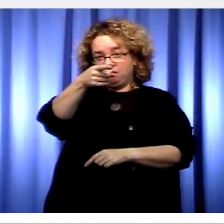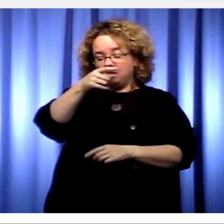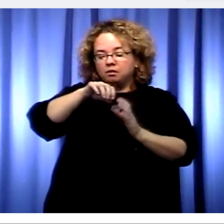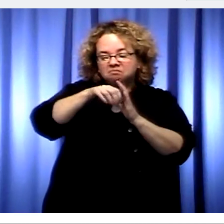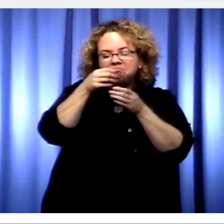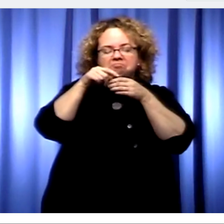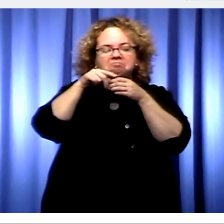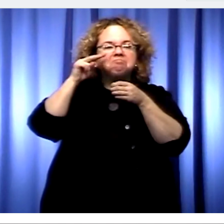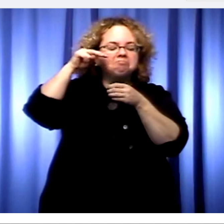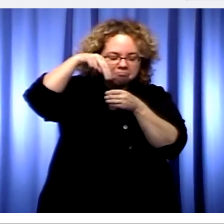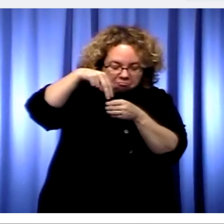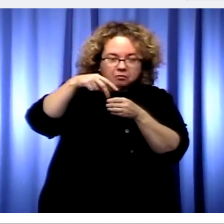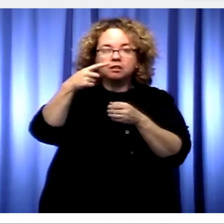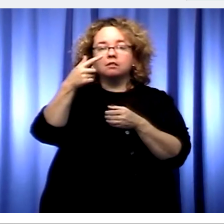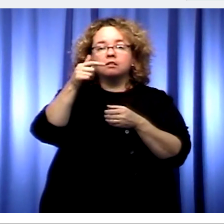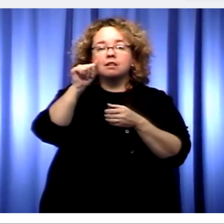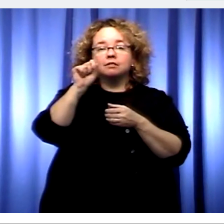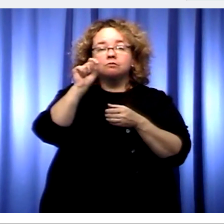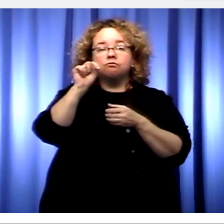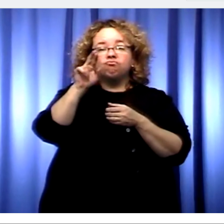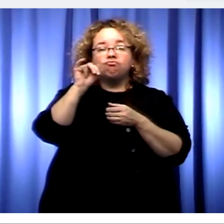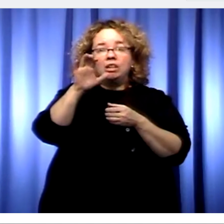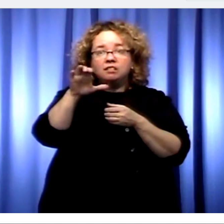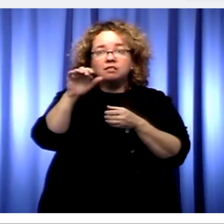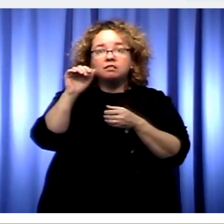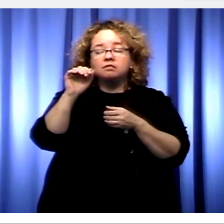stomach to help break it down even further.